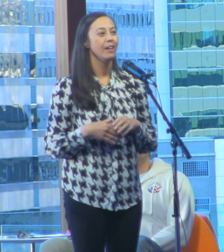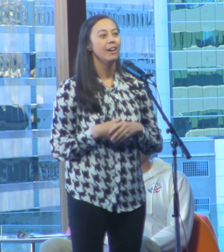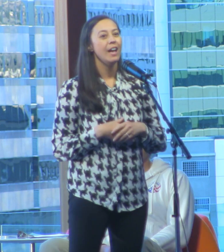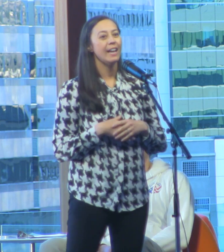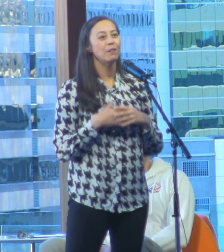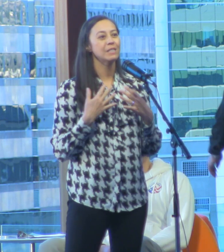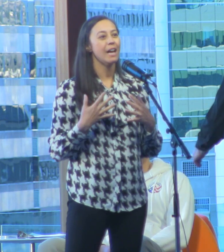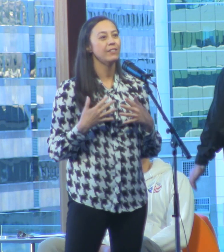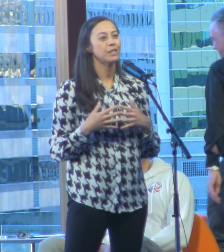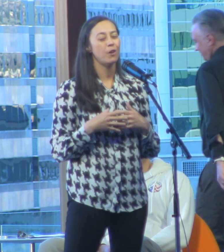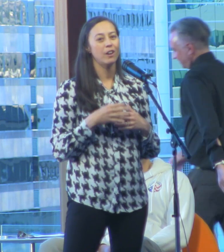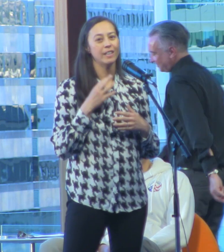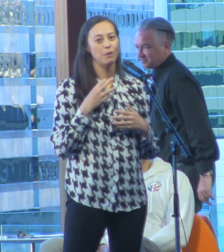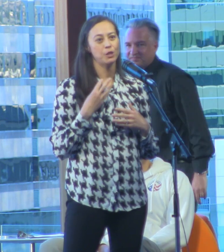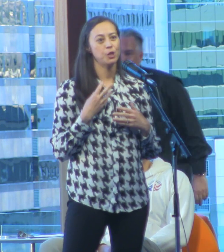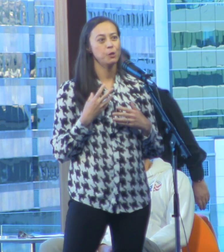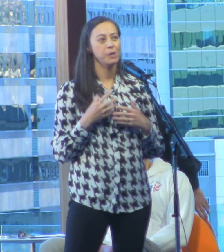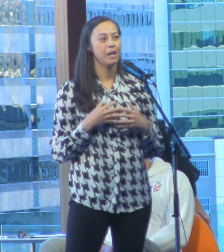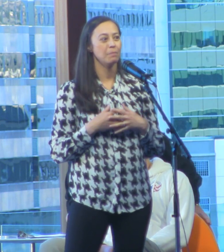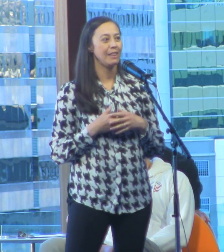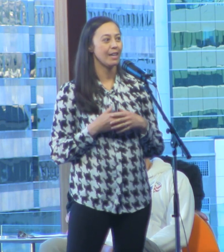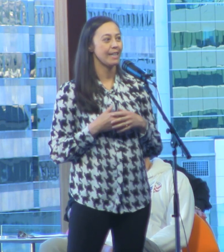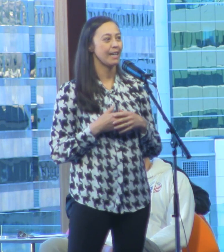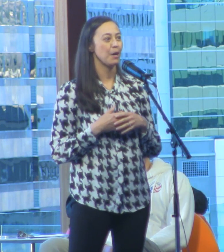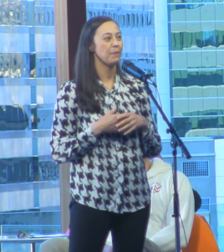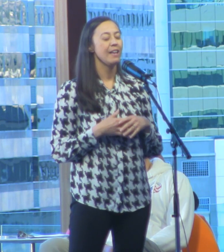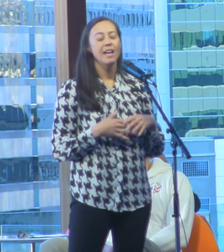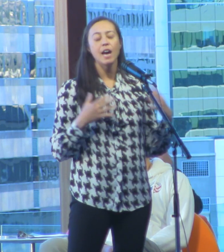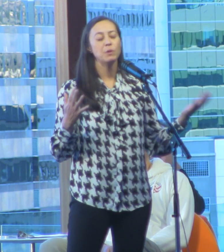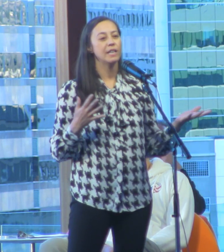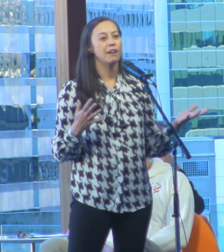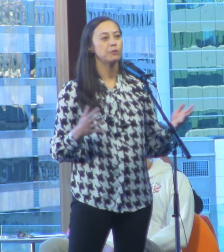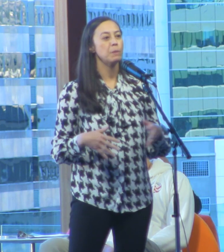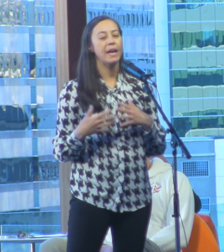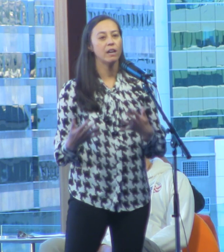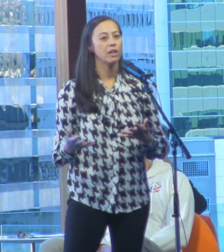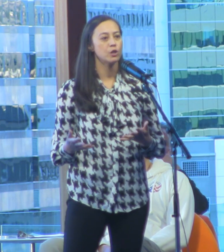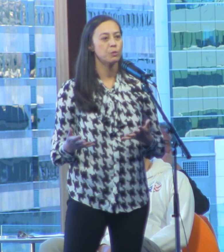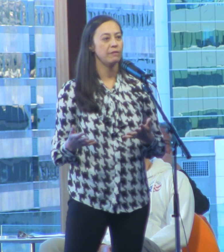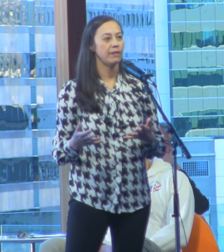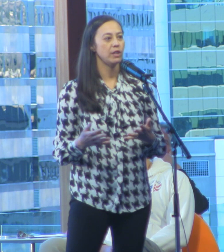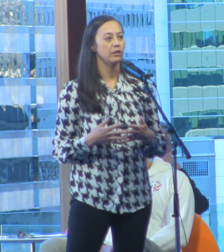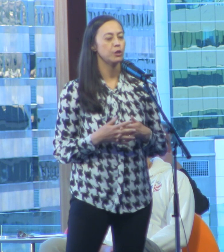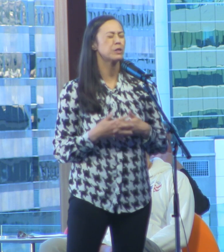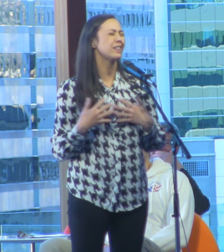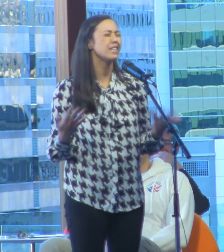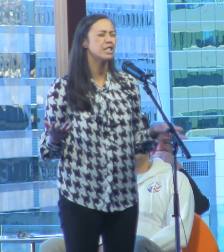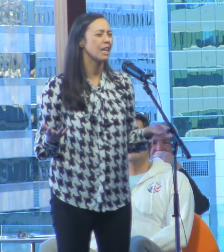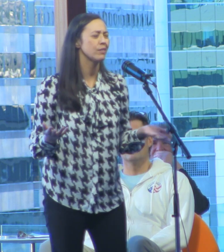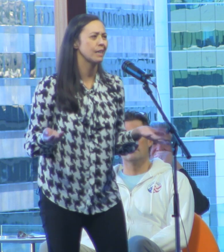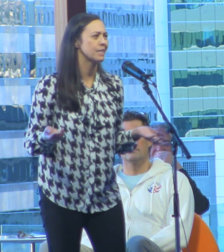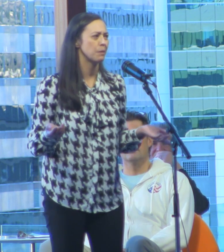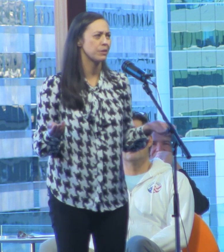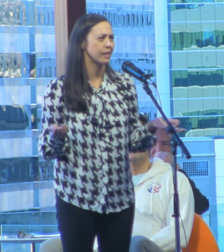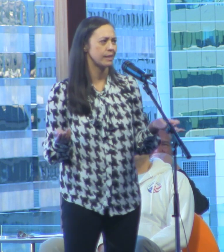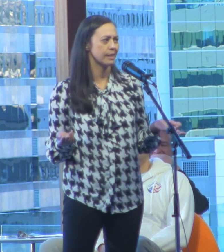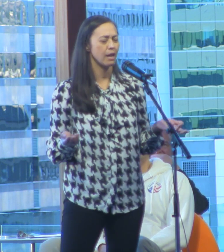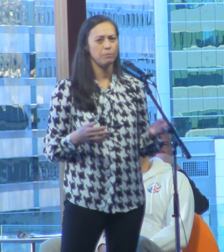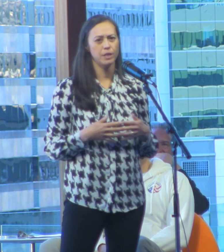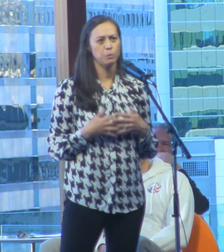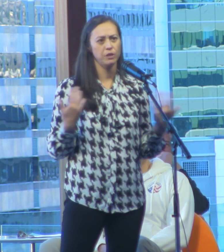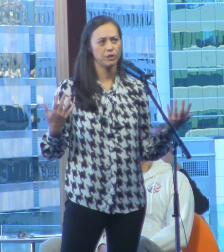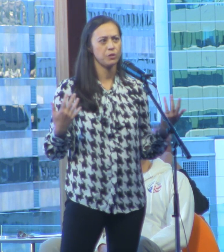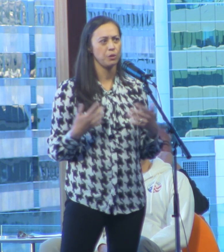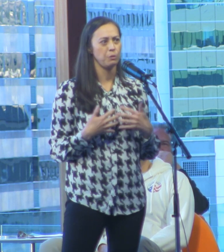grandma. And I was laughing so hard that I was chewing on my latte cup, and we left. We paid our $125, which I think she gave us like a 10%